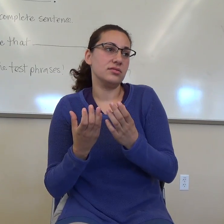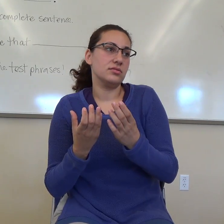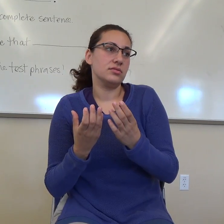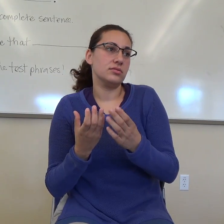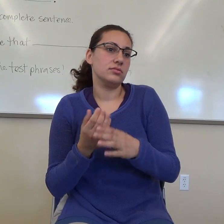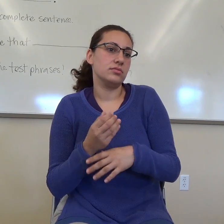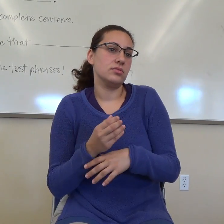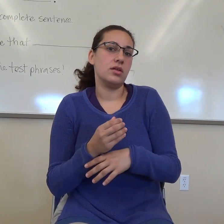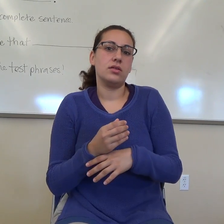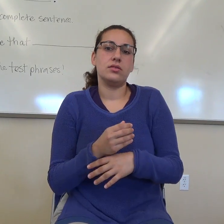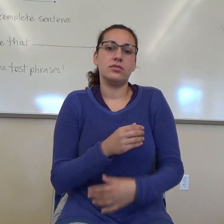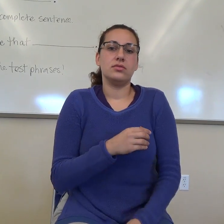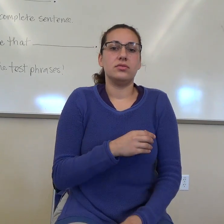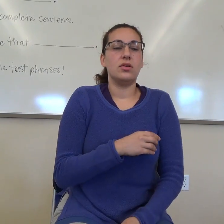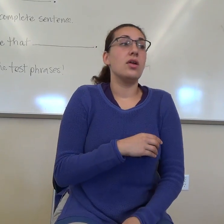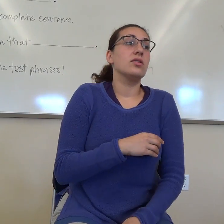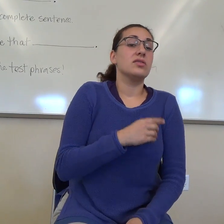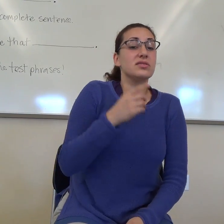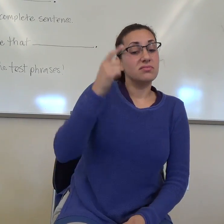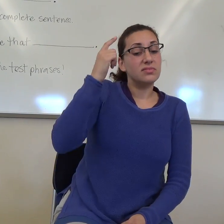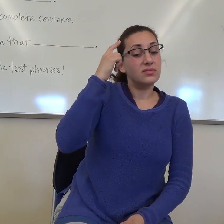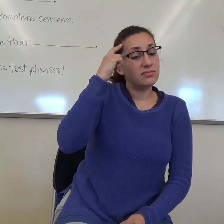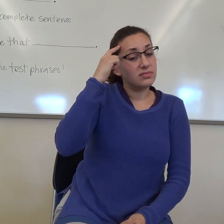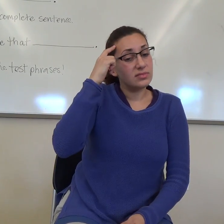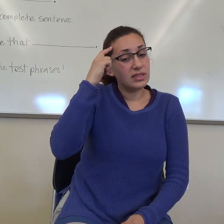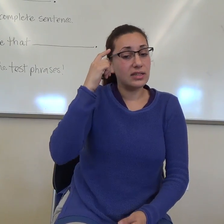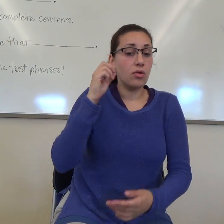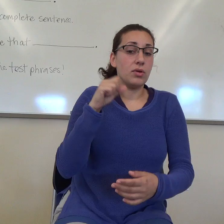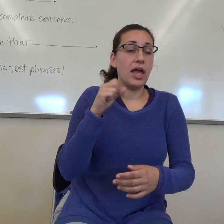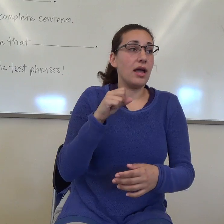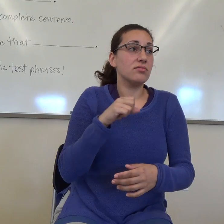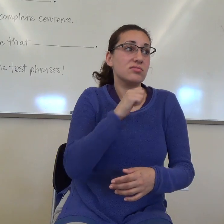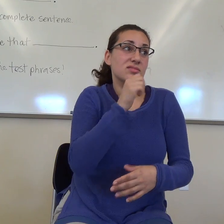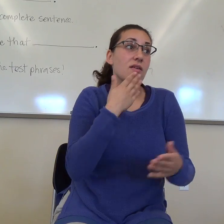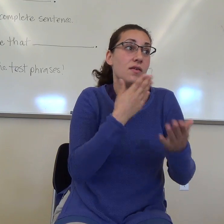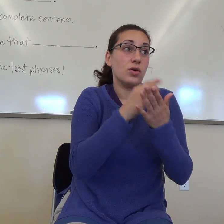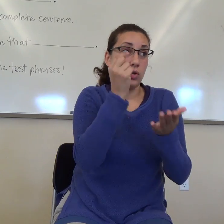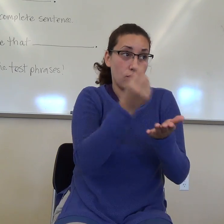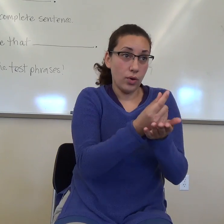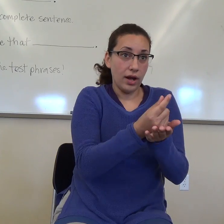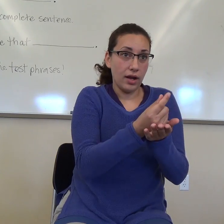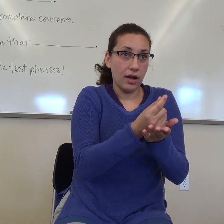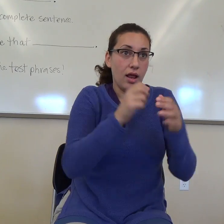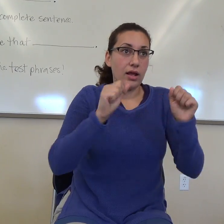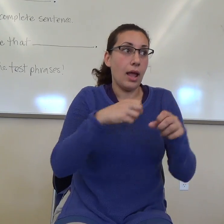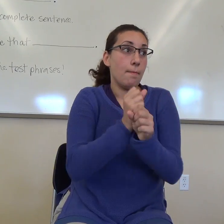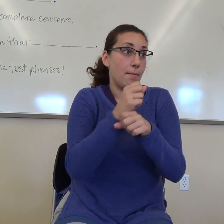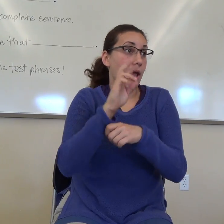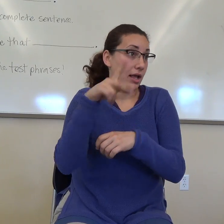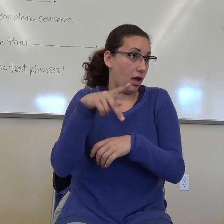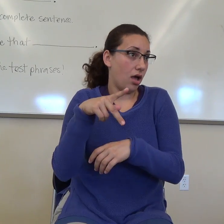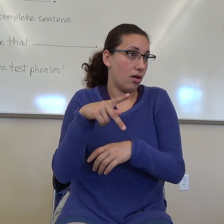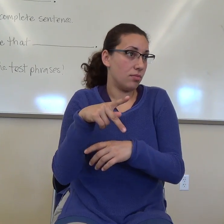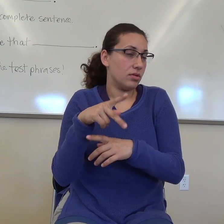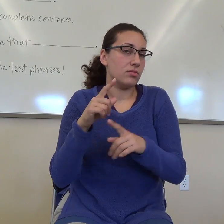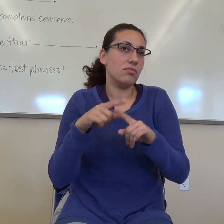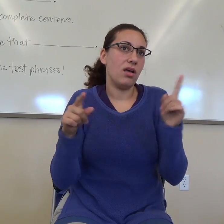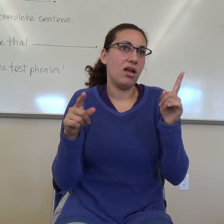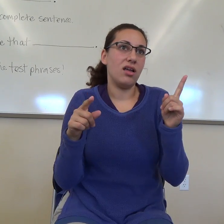say, oh, well, I didn't get a good grade on the midterm, so I can make it up on the final. The way I do this is you have